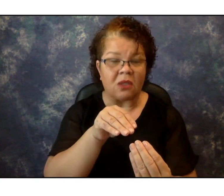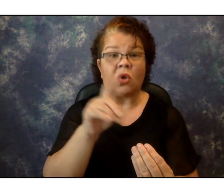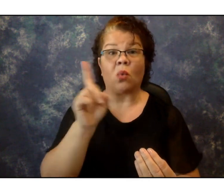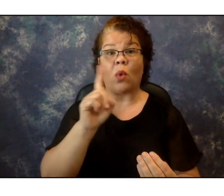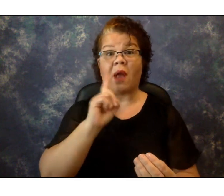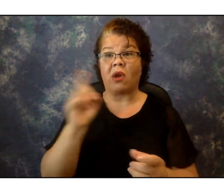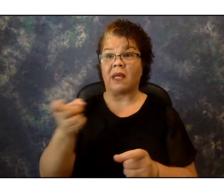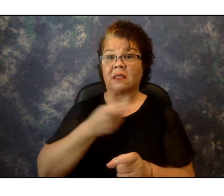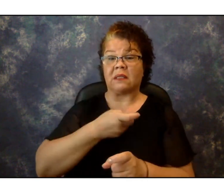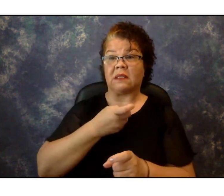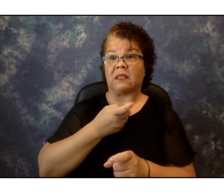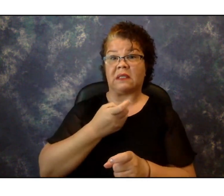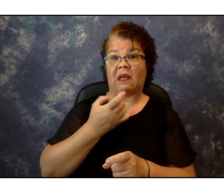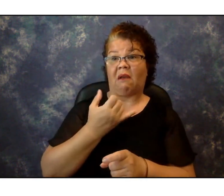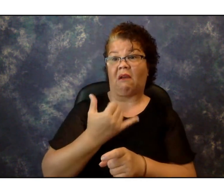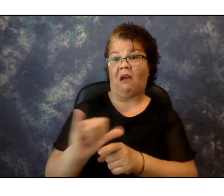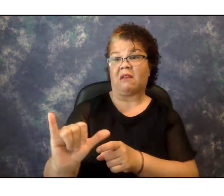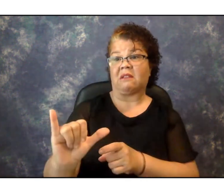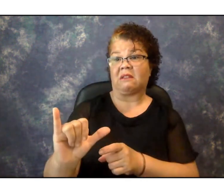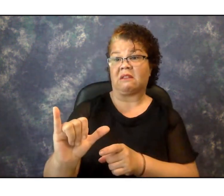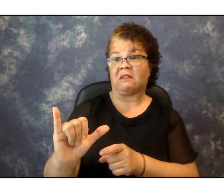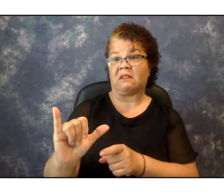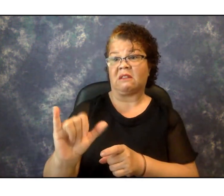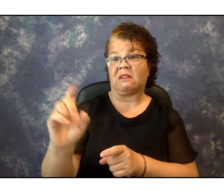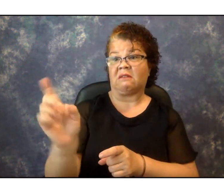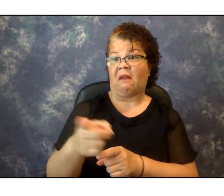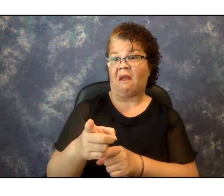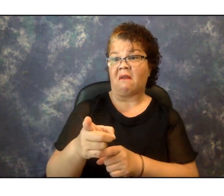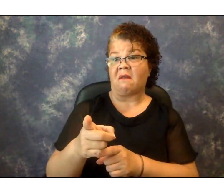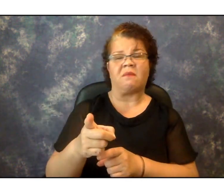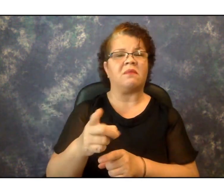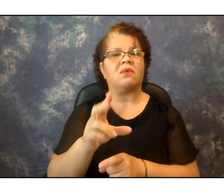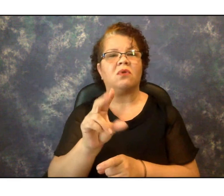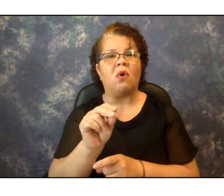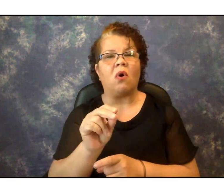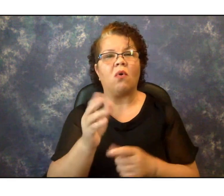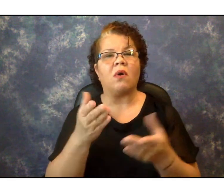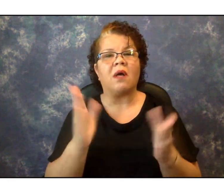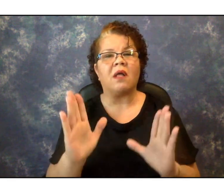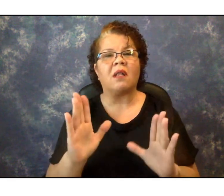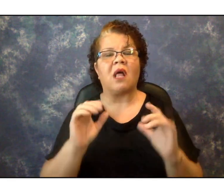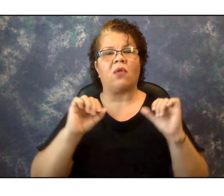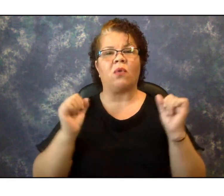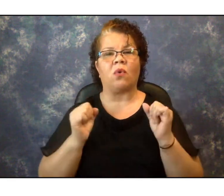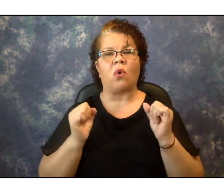know. Let the cold keep still your bones.